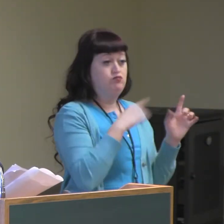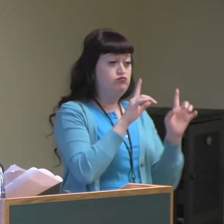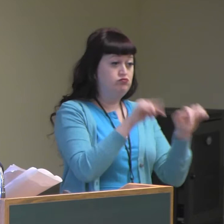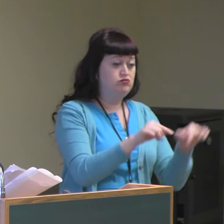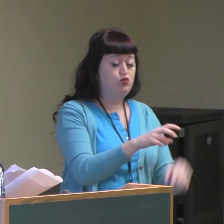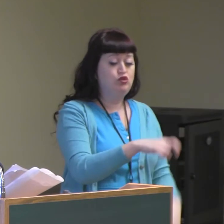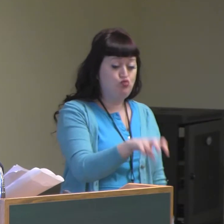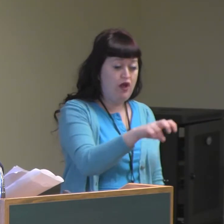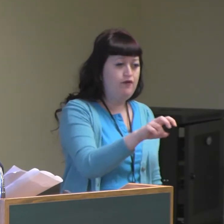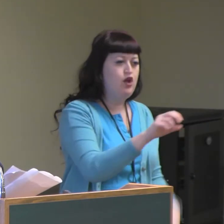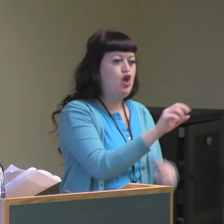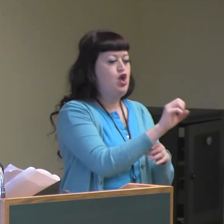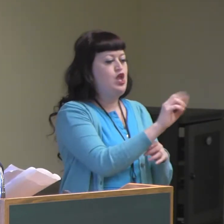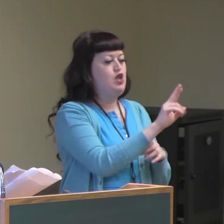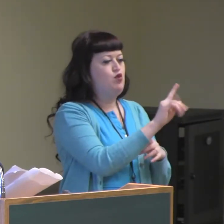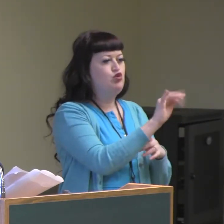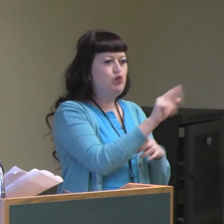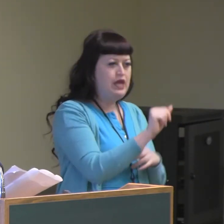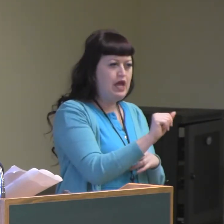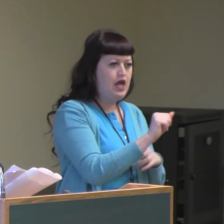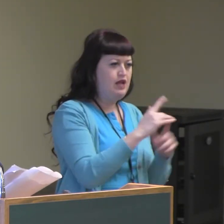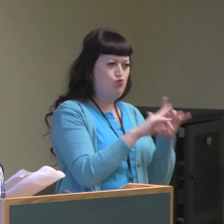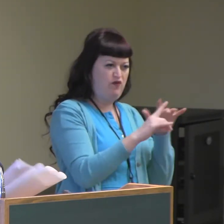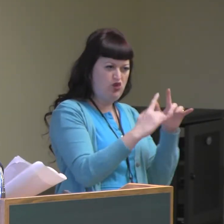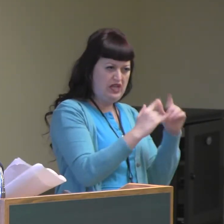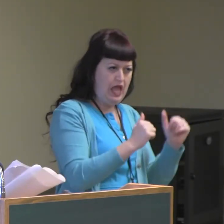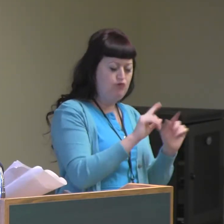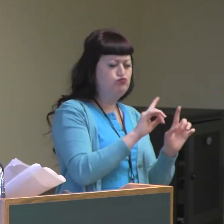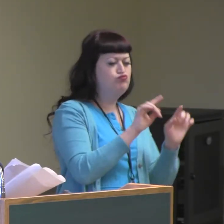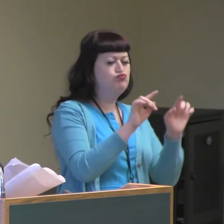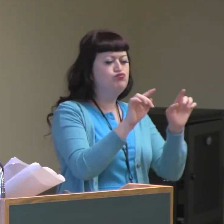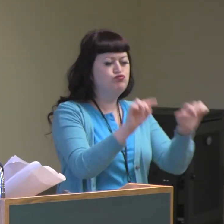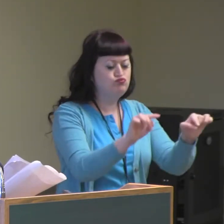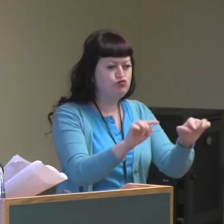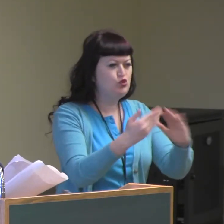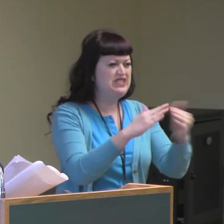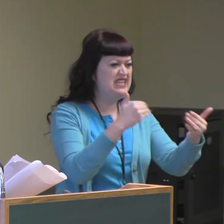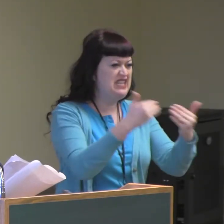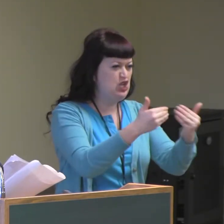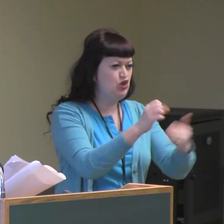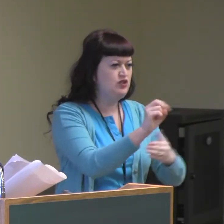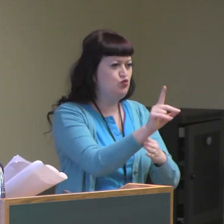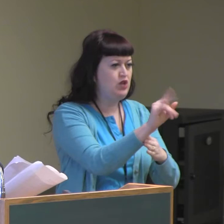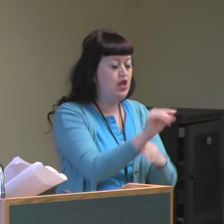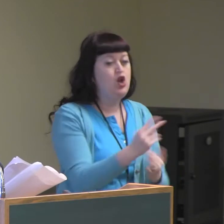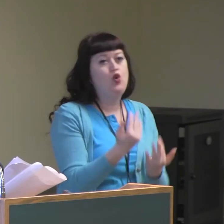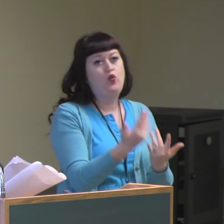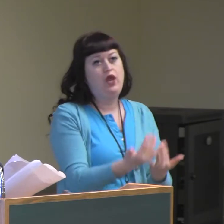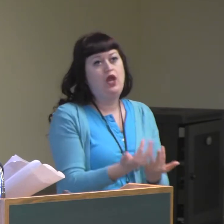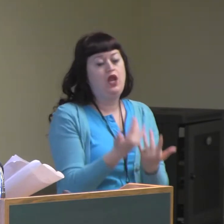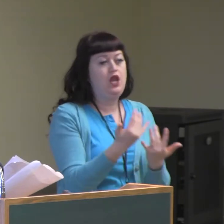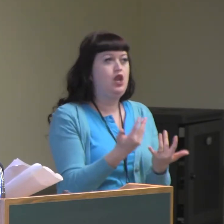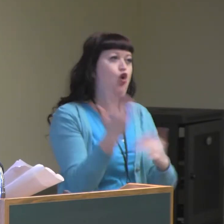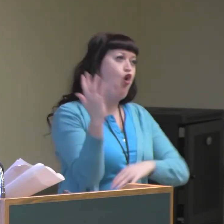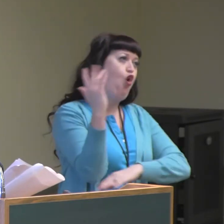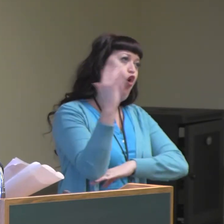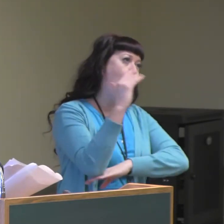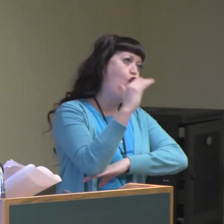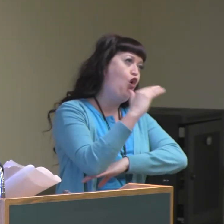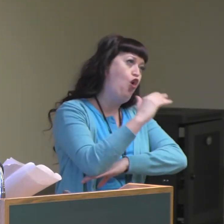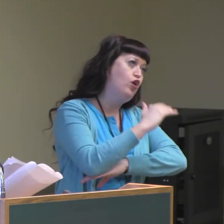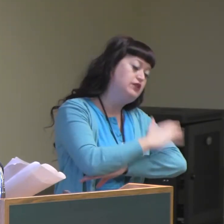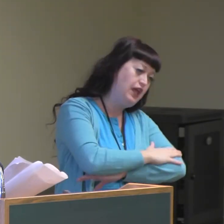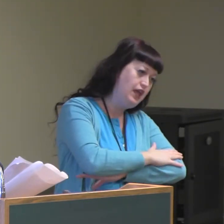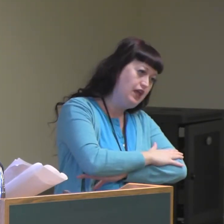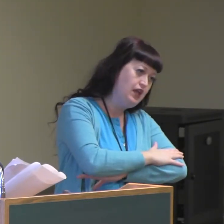the Ethiopia refugee camp to Humora, which is near Sudan. We waited all day in Humora. The man who took us